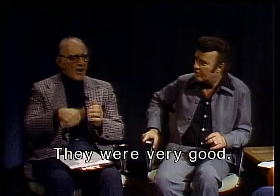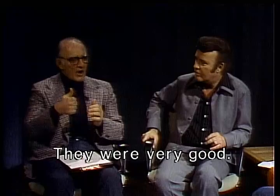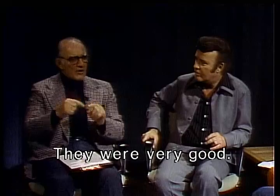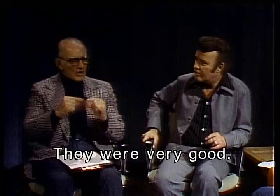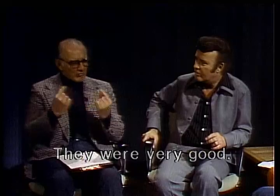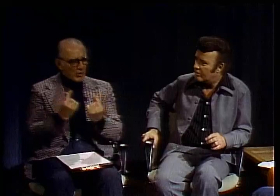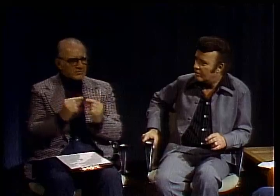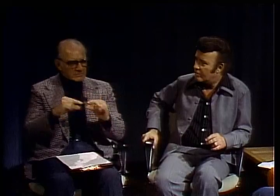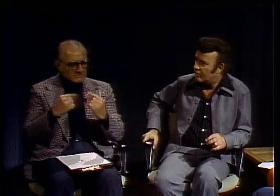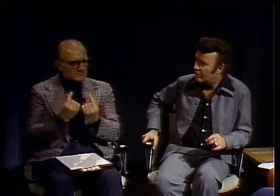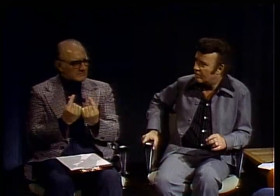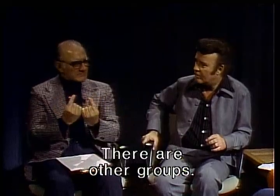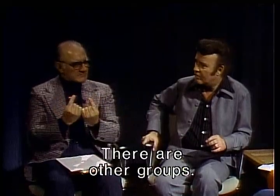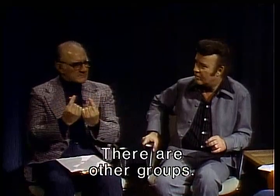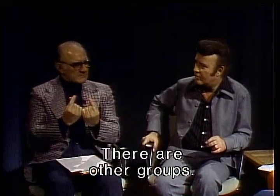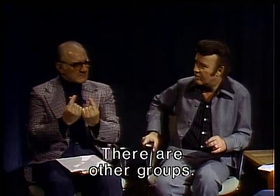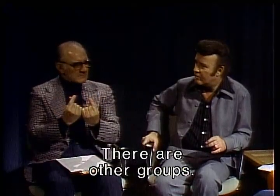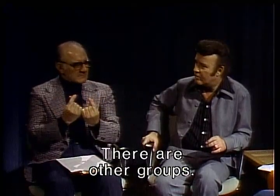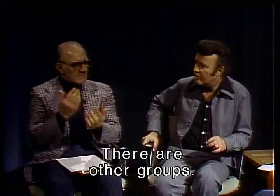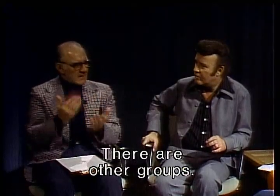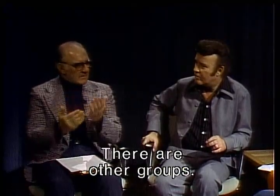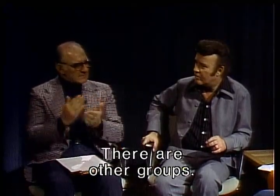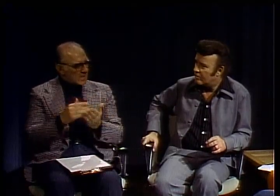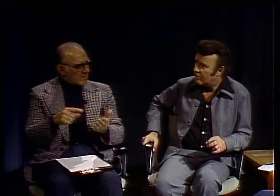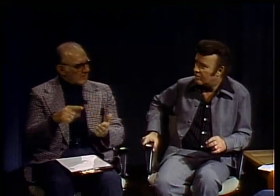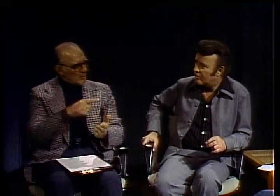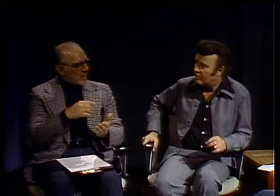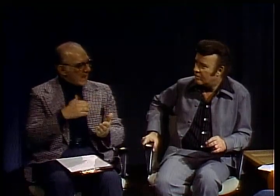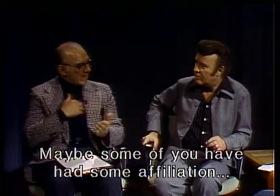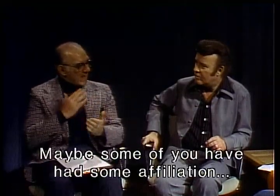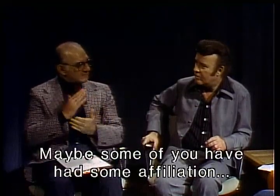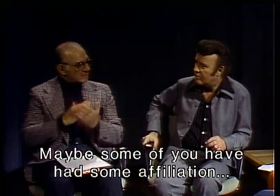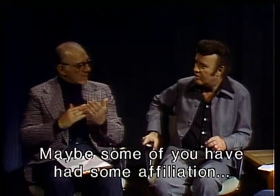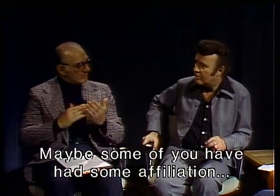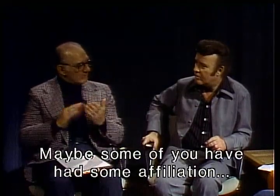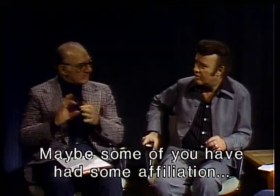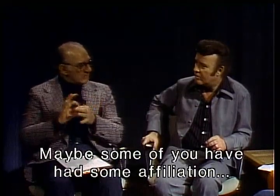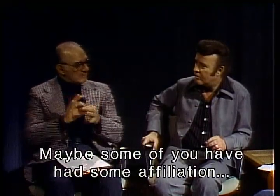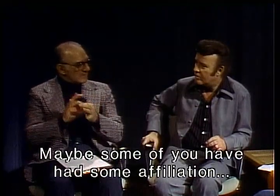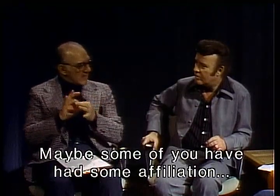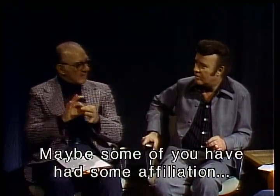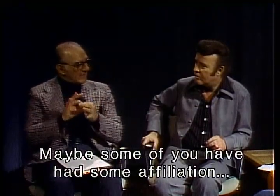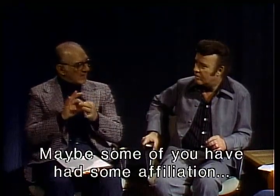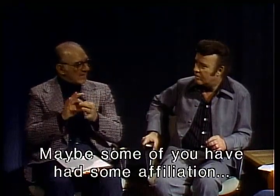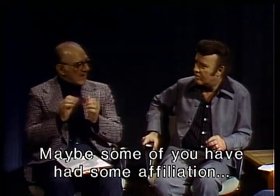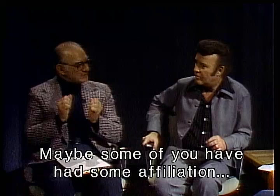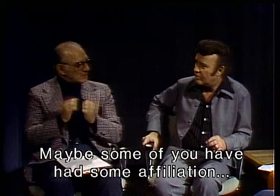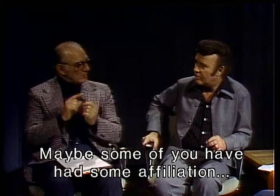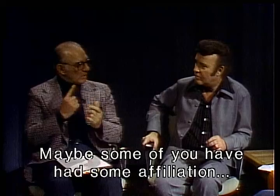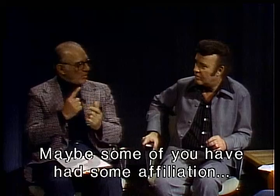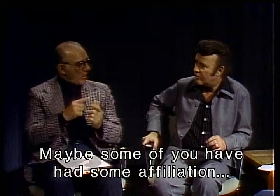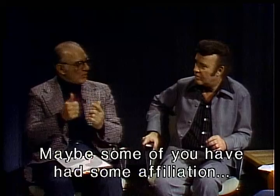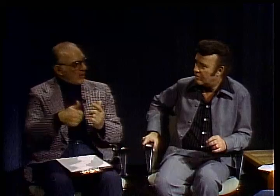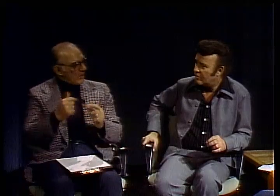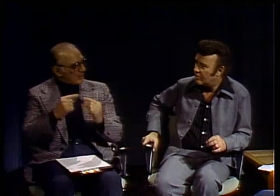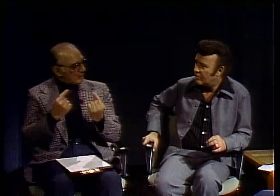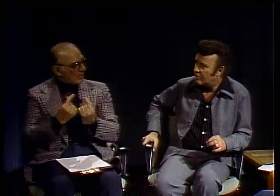other groups. Maybe some of you have had some affiliation with one or other groups